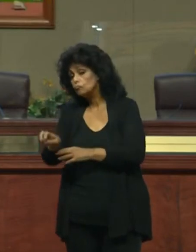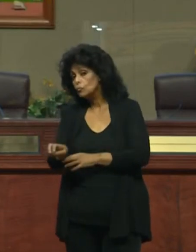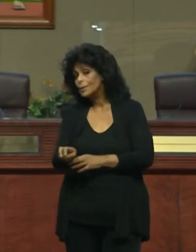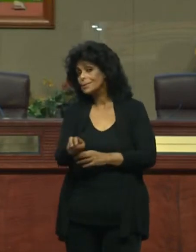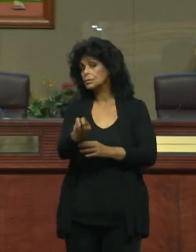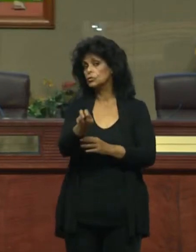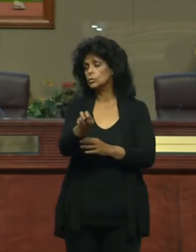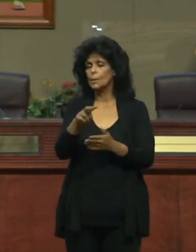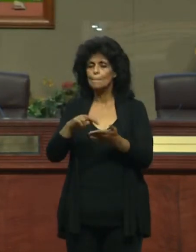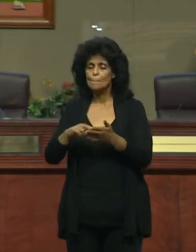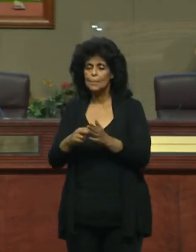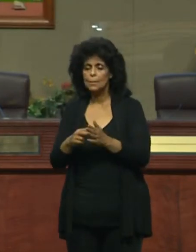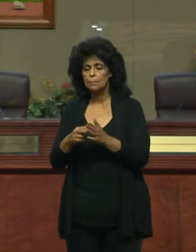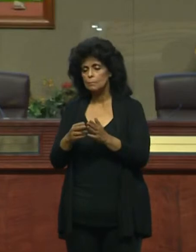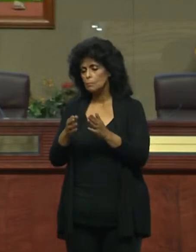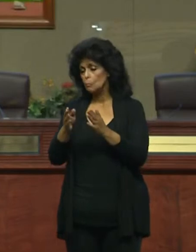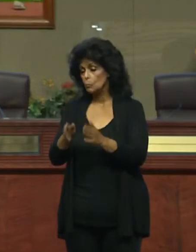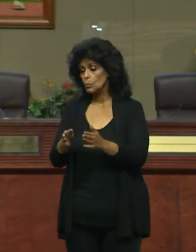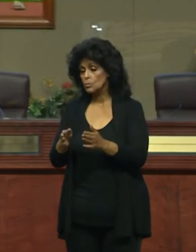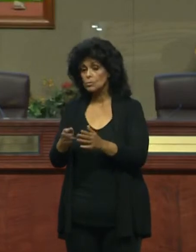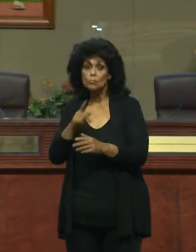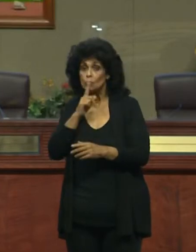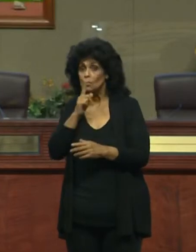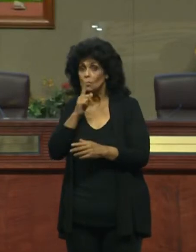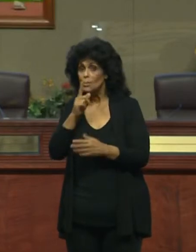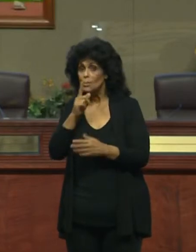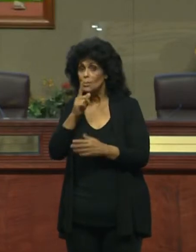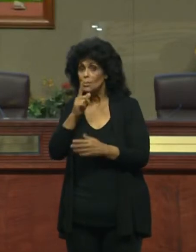may be homeless and